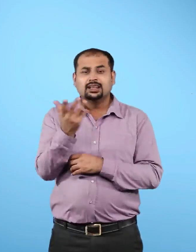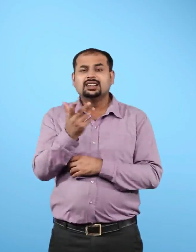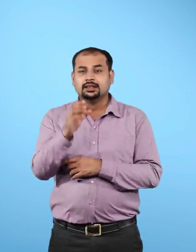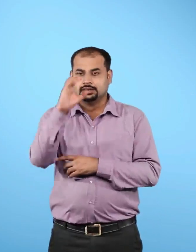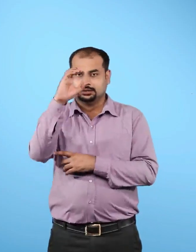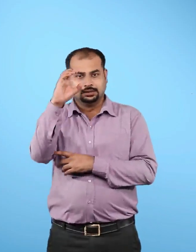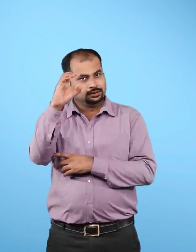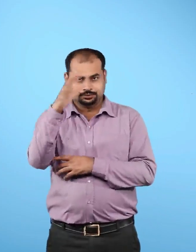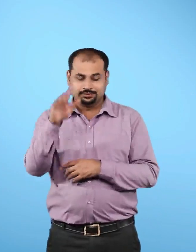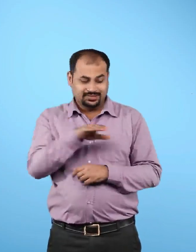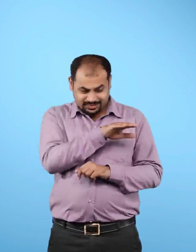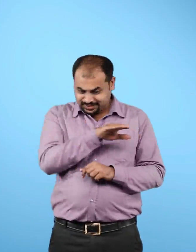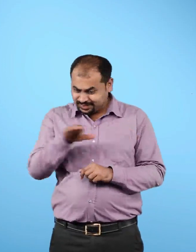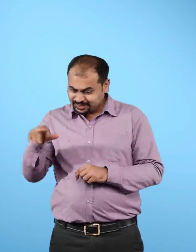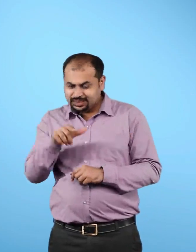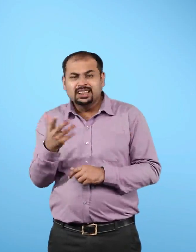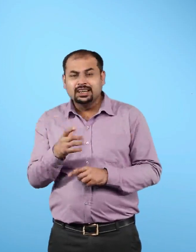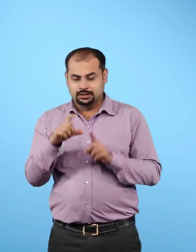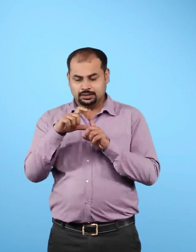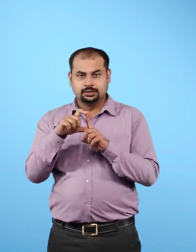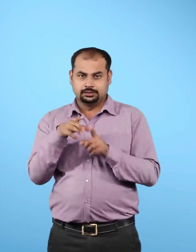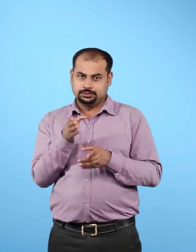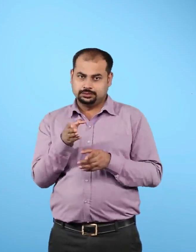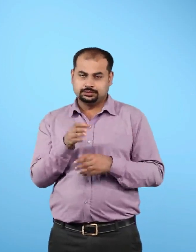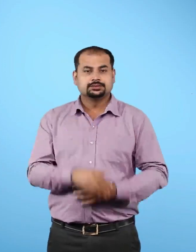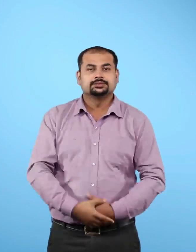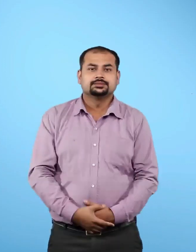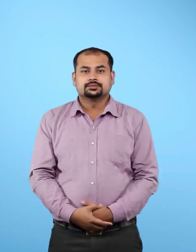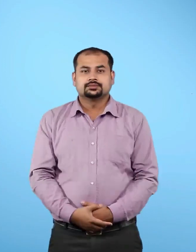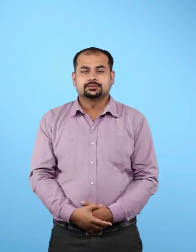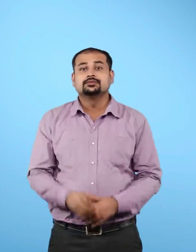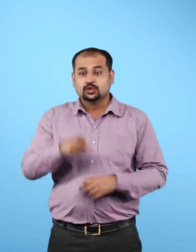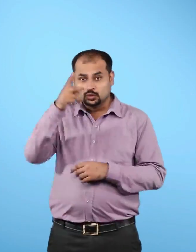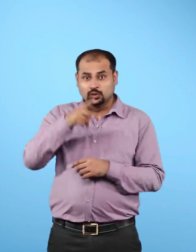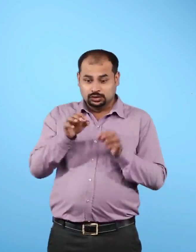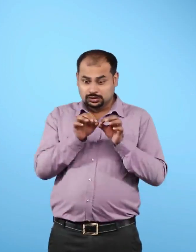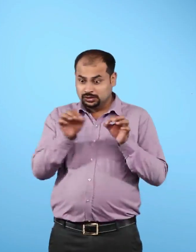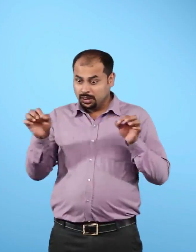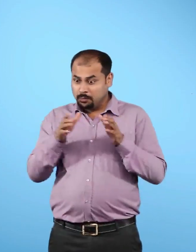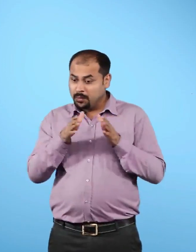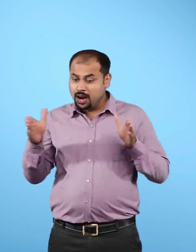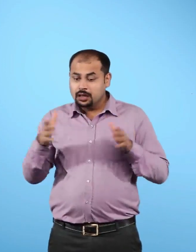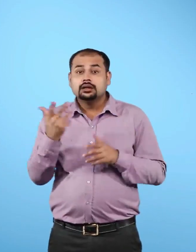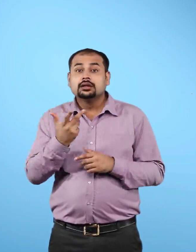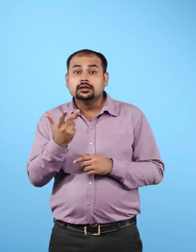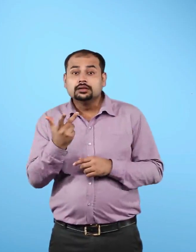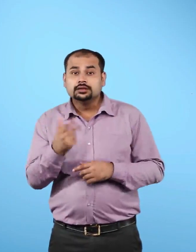Perpendicular to each other. They are marked as C and D. Which line is longer, C